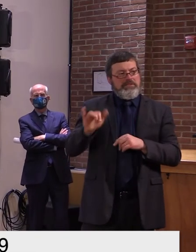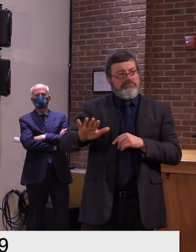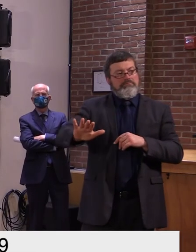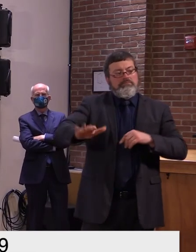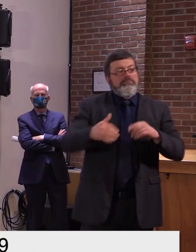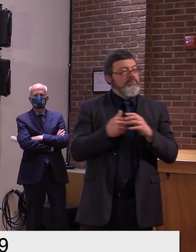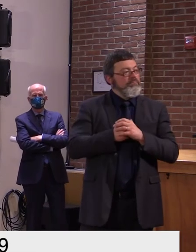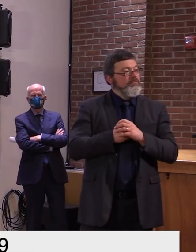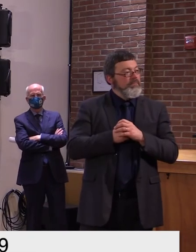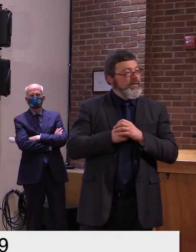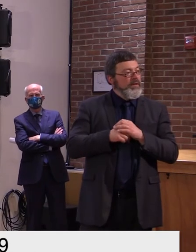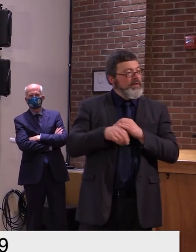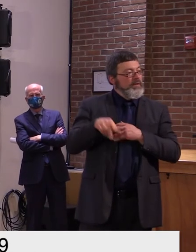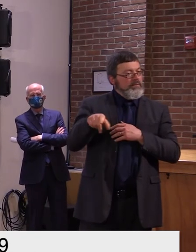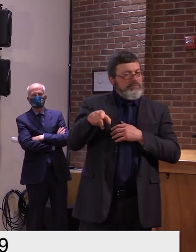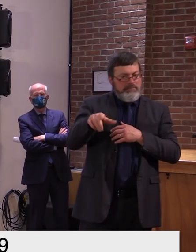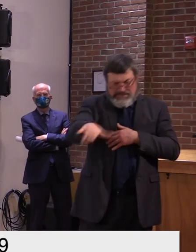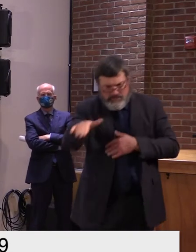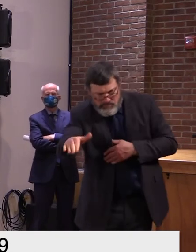Hello, can you hear me? We can.